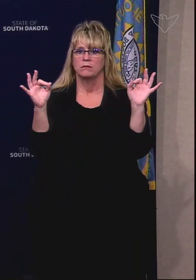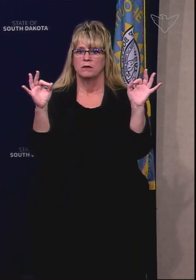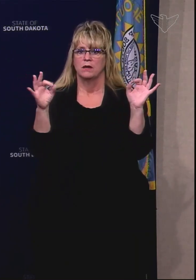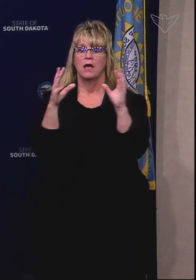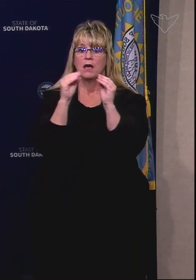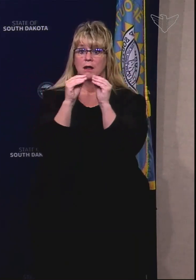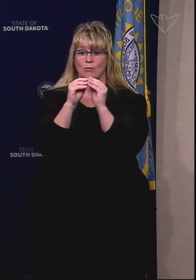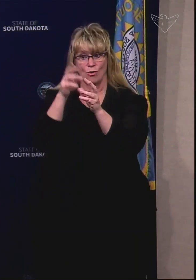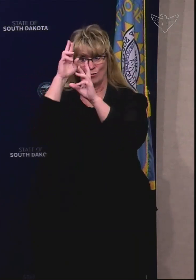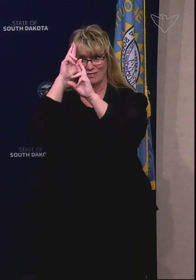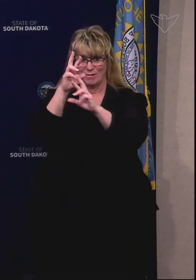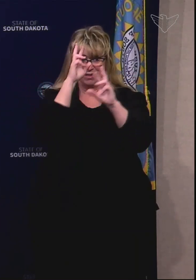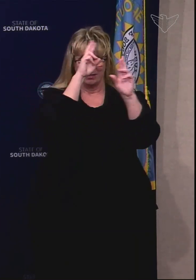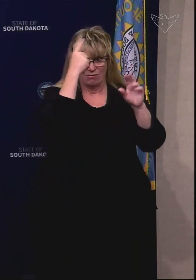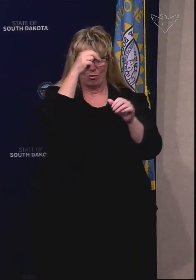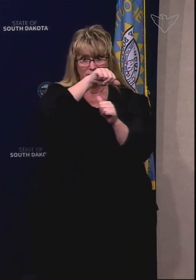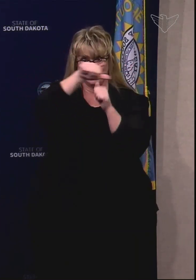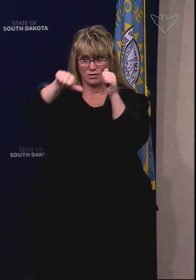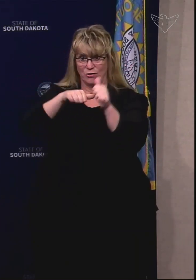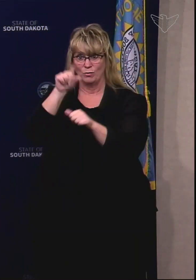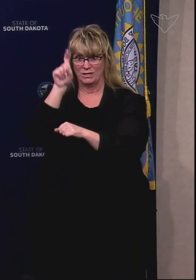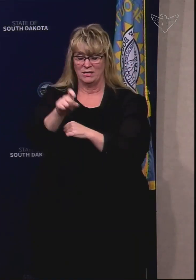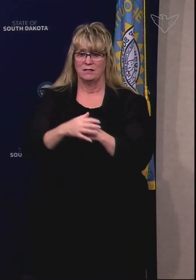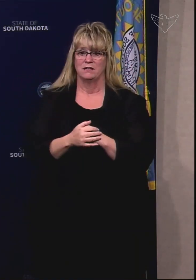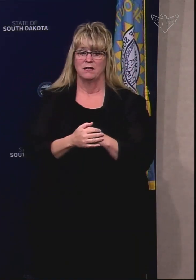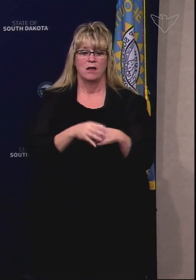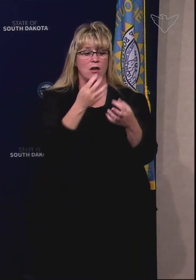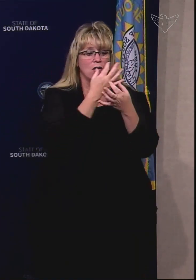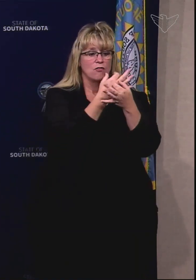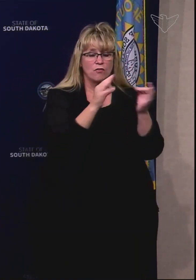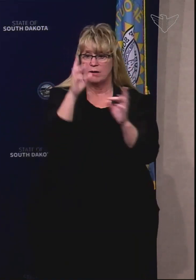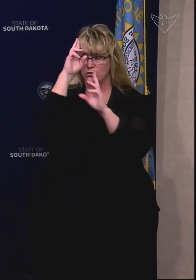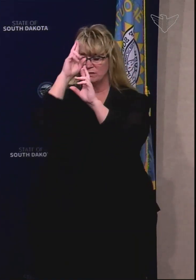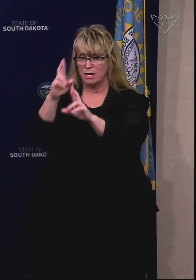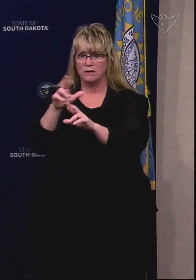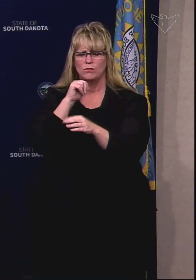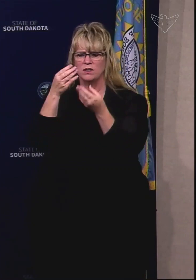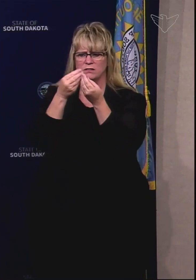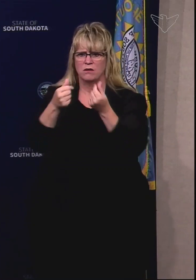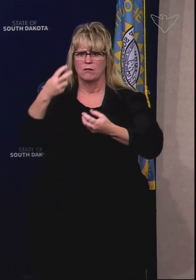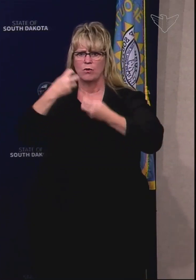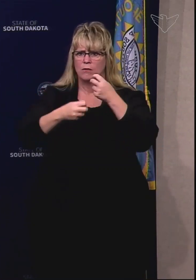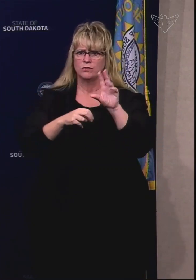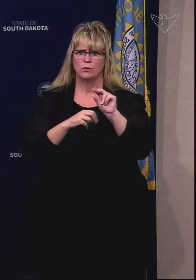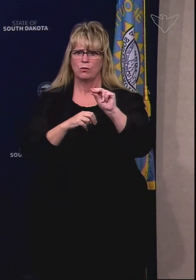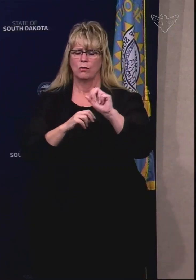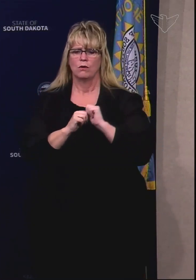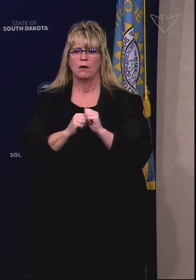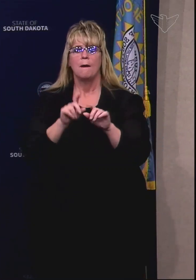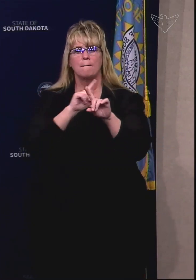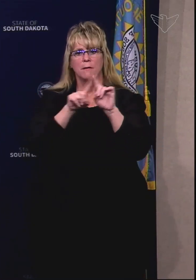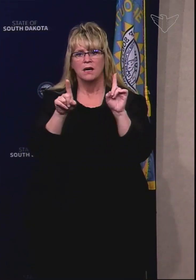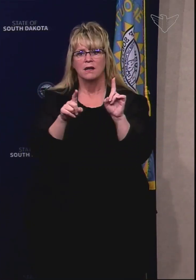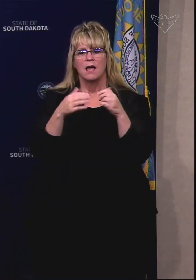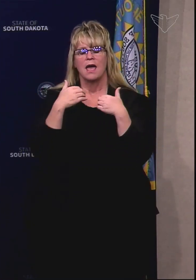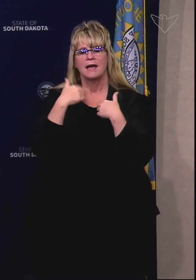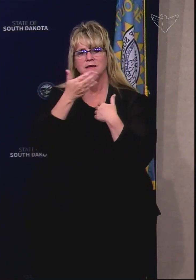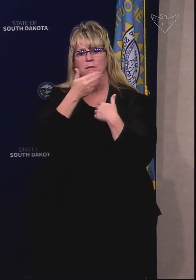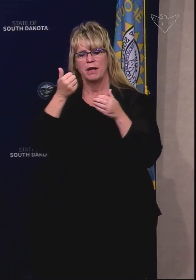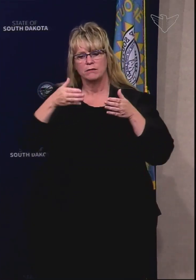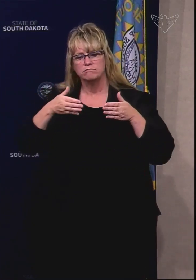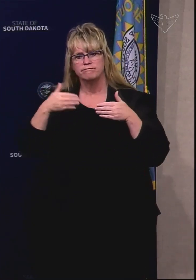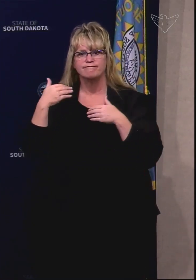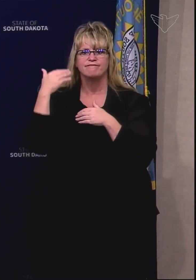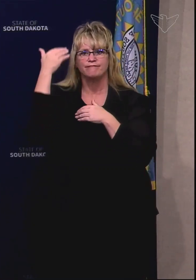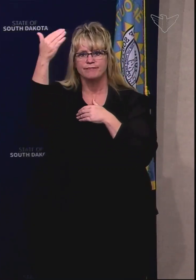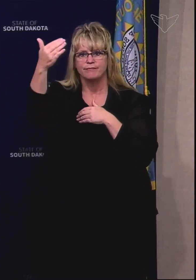more respect for each other. And while freedom and respect won't solve all of our problems, it does present a better path towards